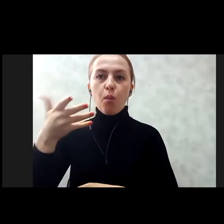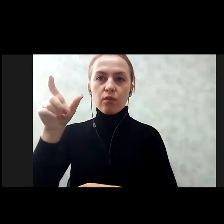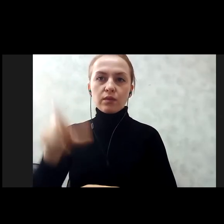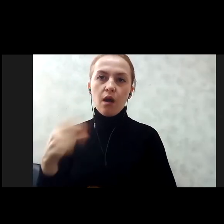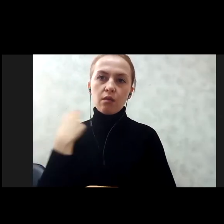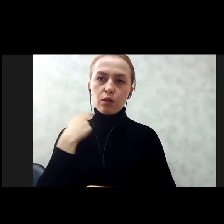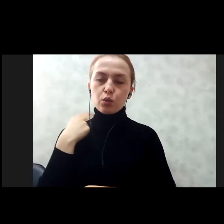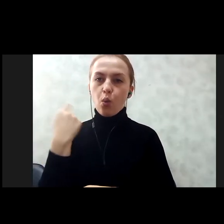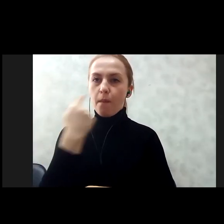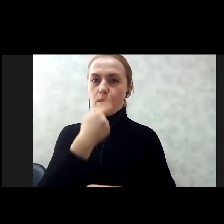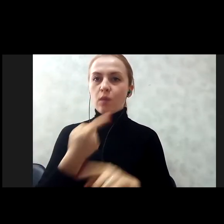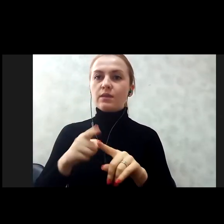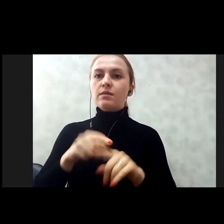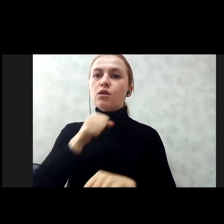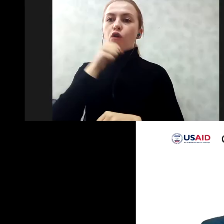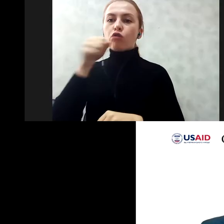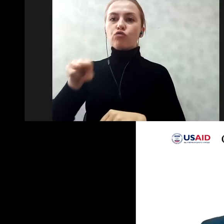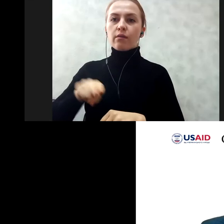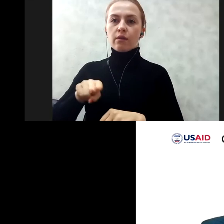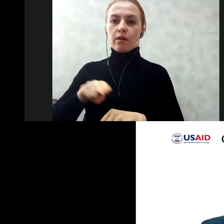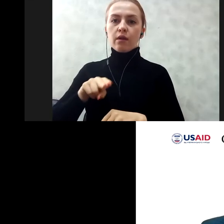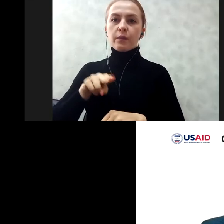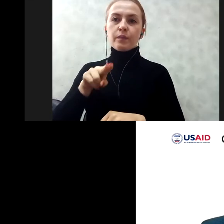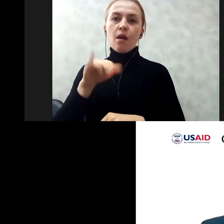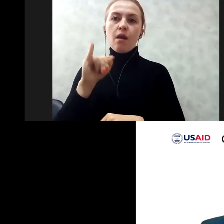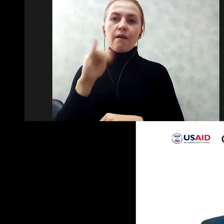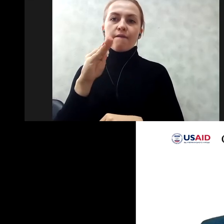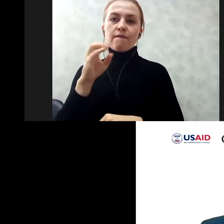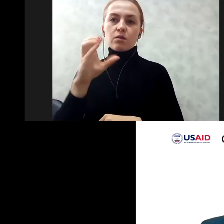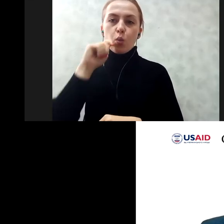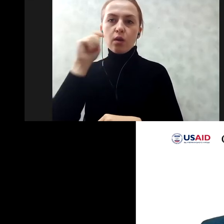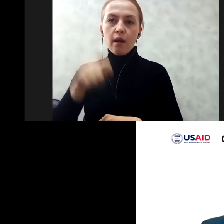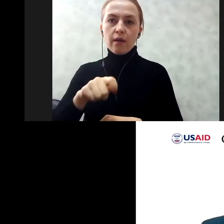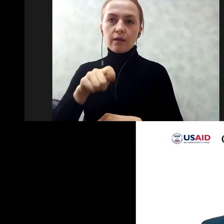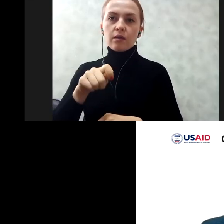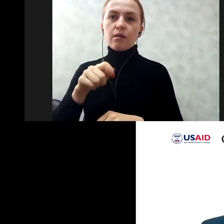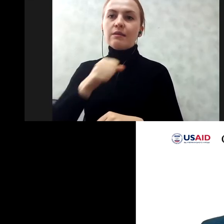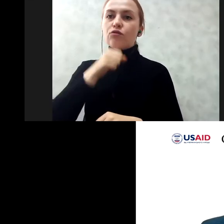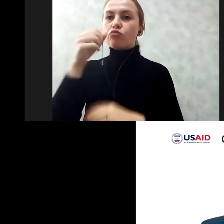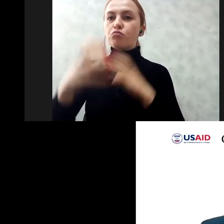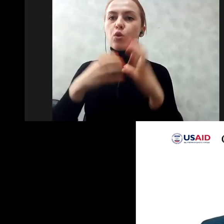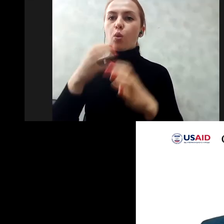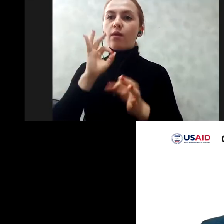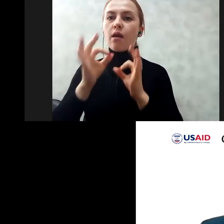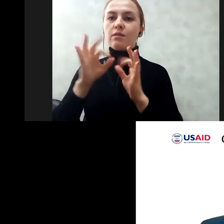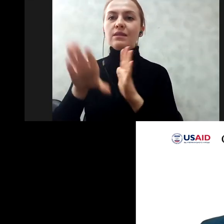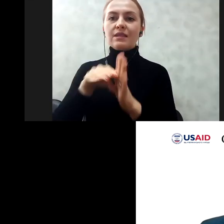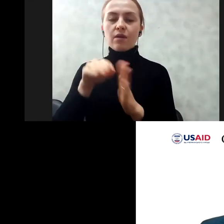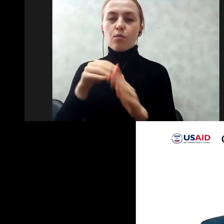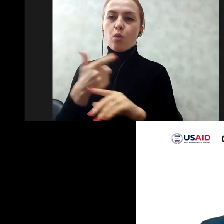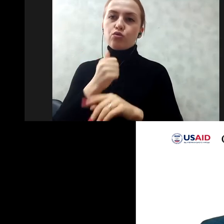Senior Country Director Peter Urban from IFES. And I'm happy to give the floor to you, Peter, please.